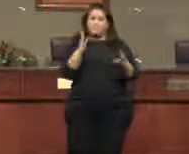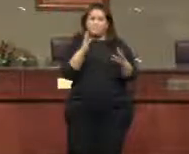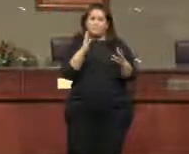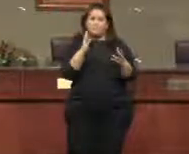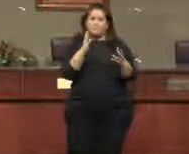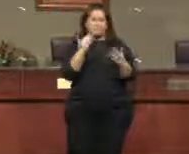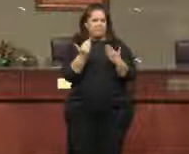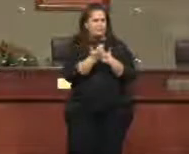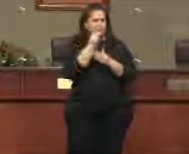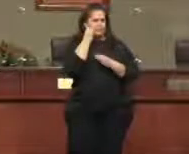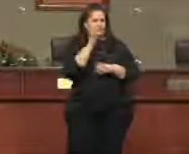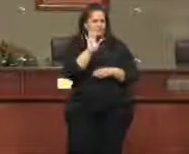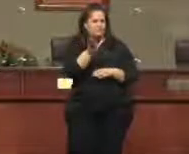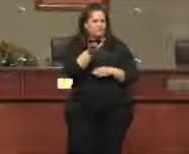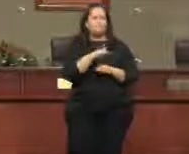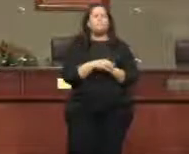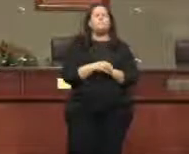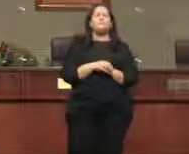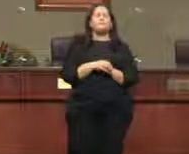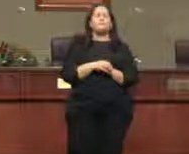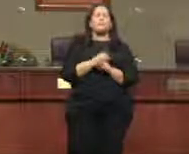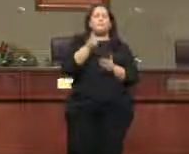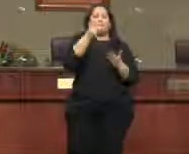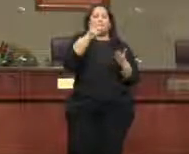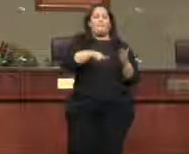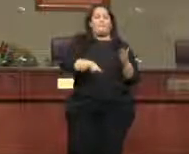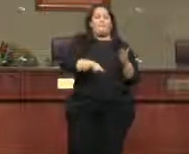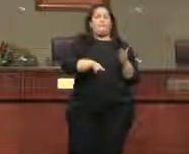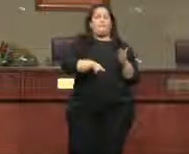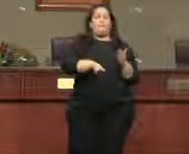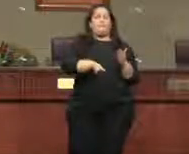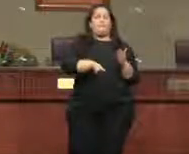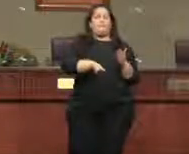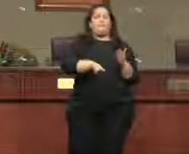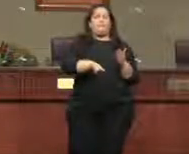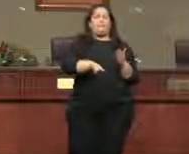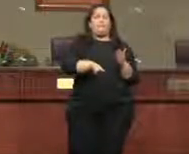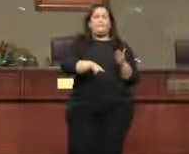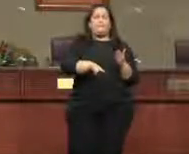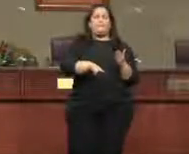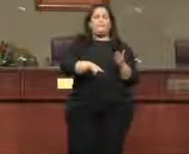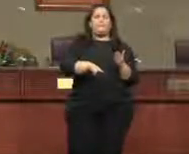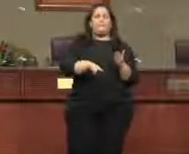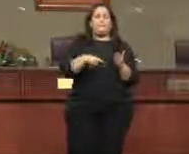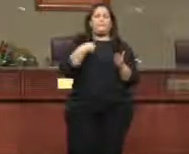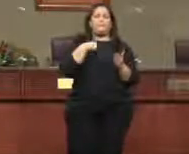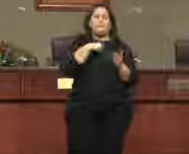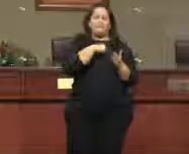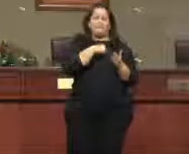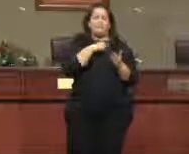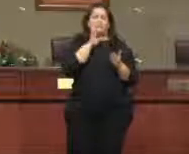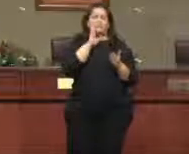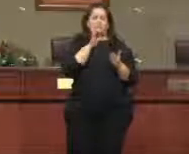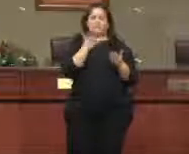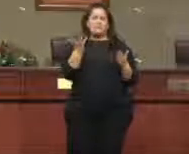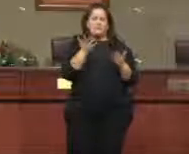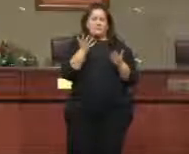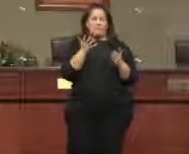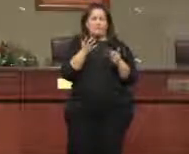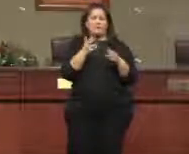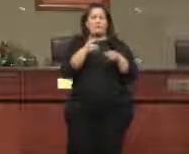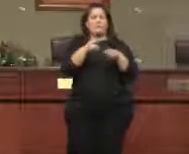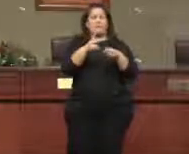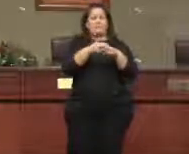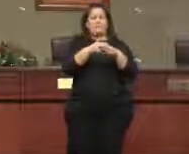that next week we will be moving the mobile